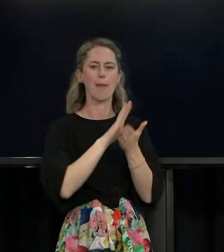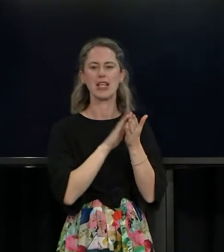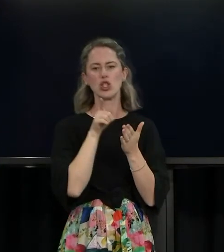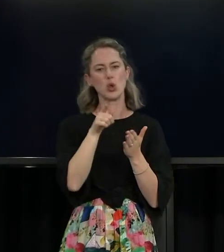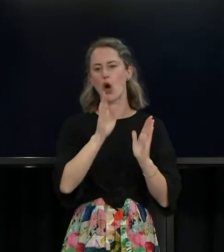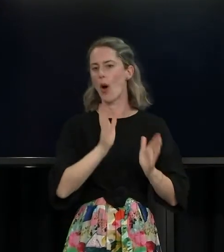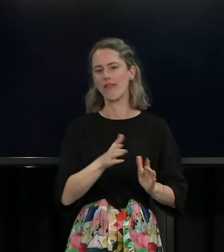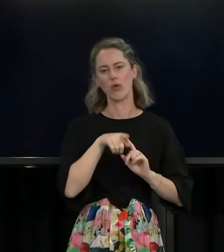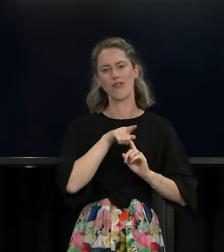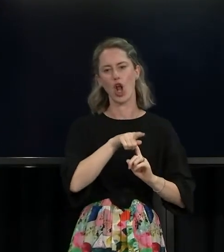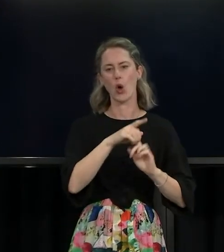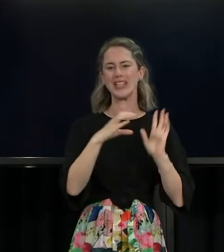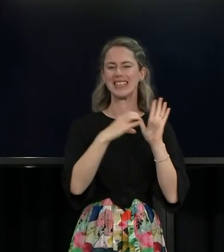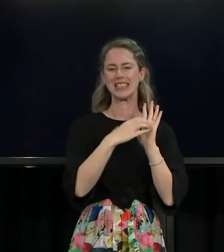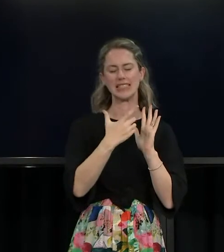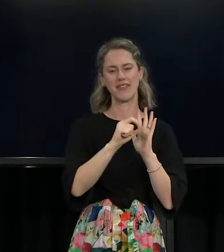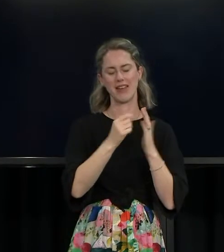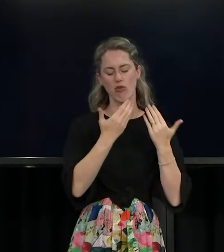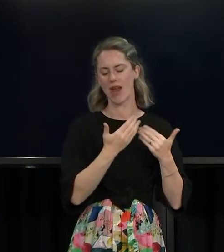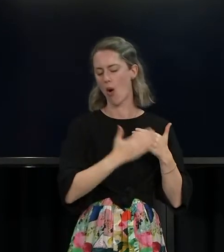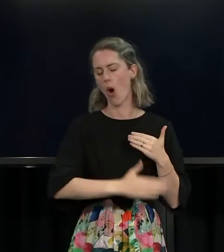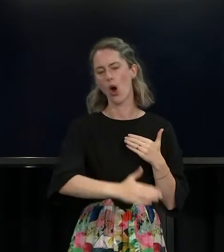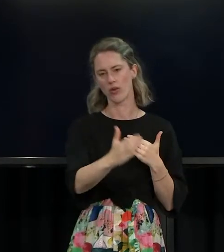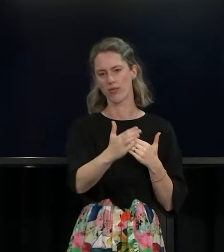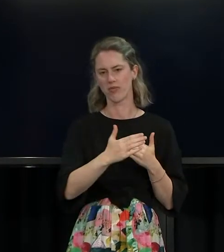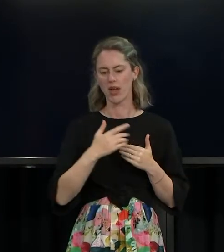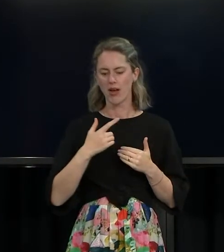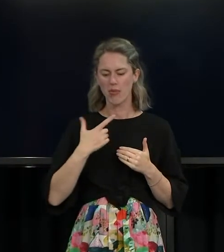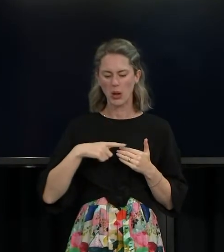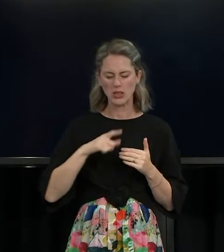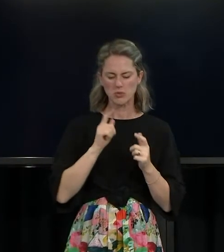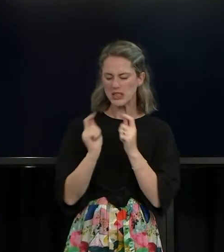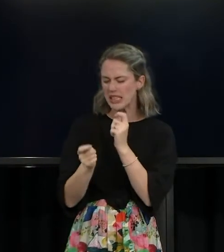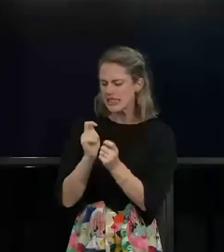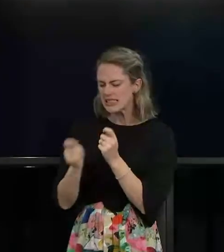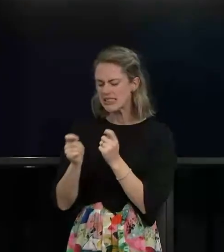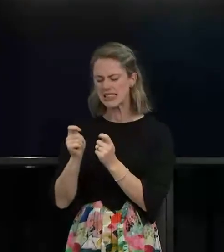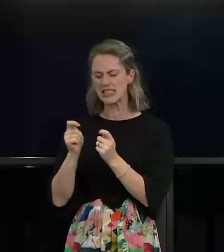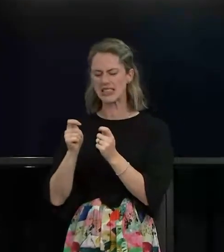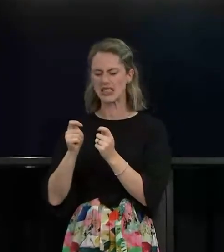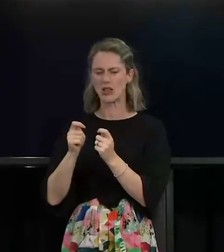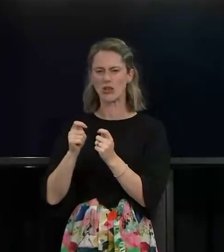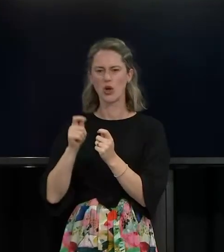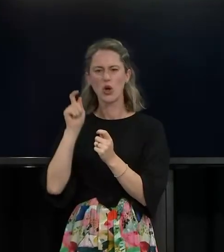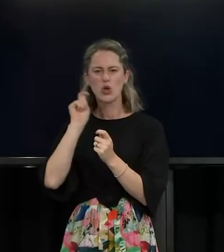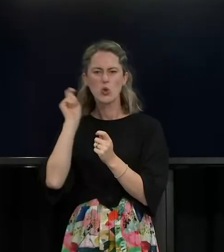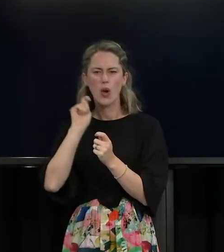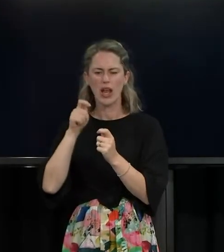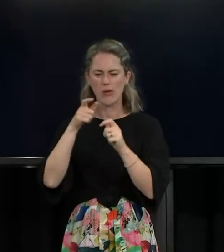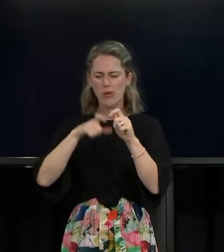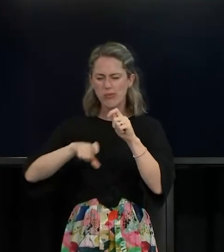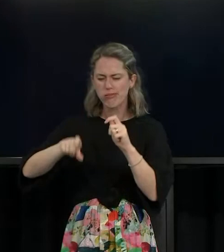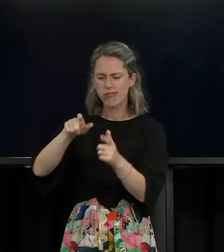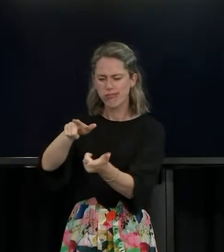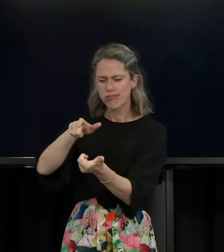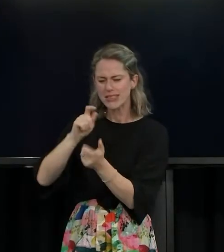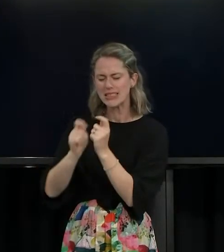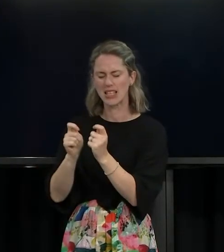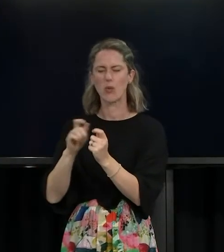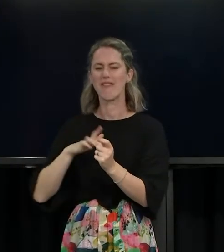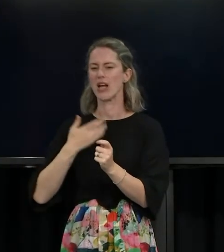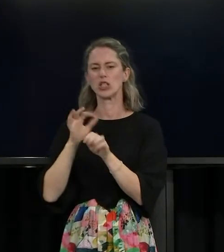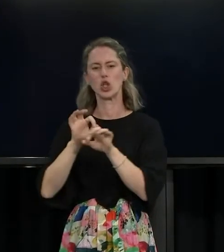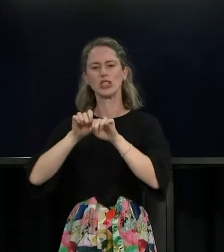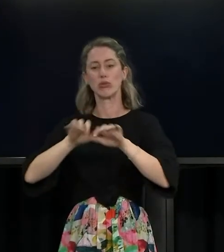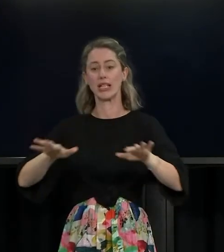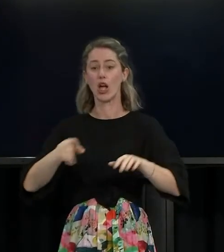there, and we have reassurance from a significant level of testing in the region, as well as wastewater testing, that there is no spread. So